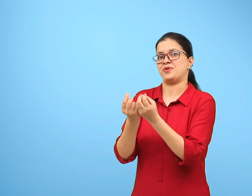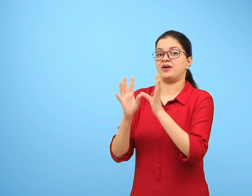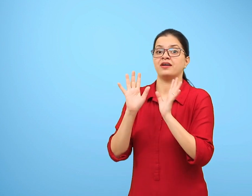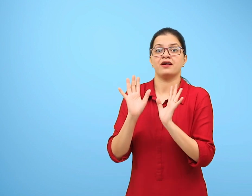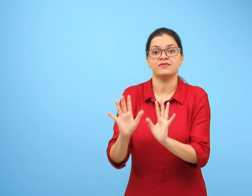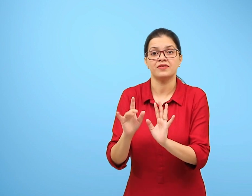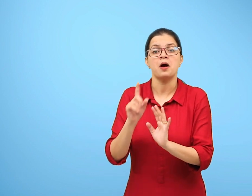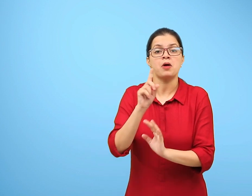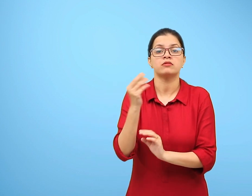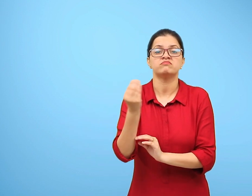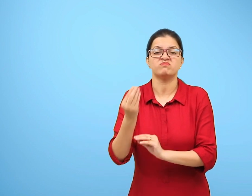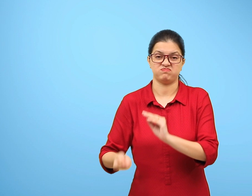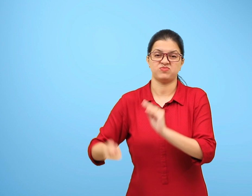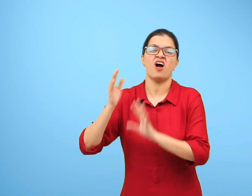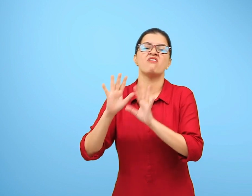for many more answers.